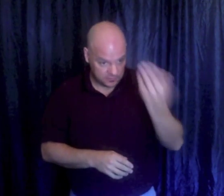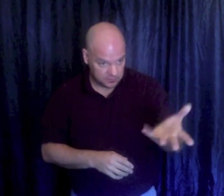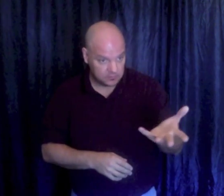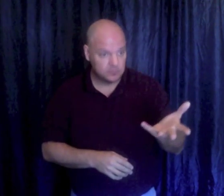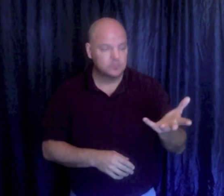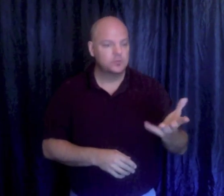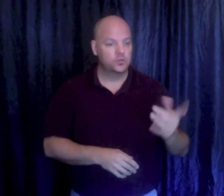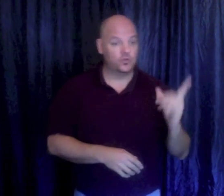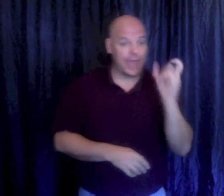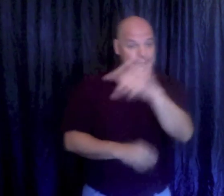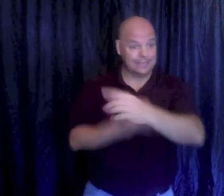to the teacher?